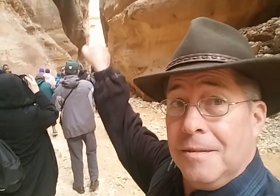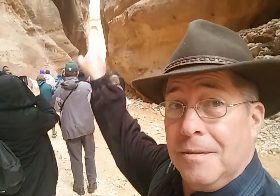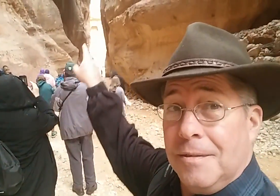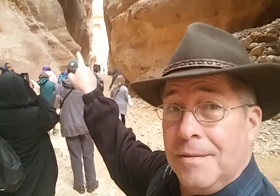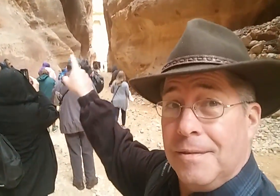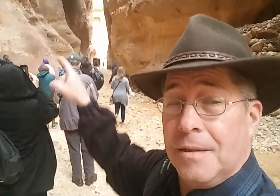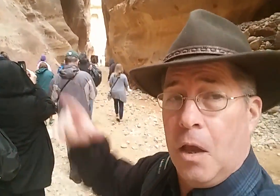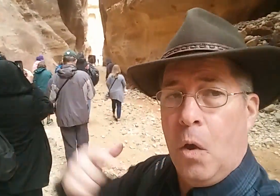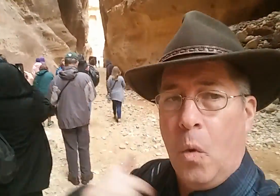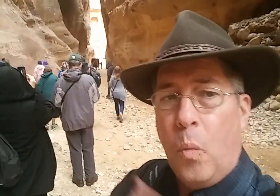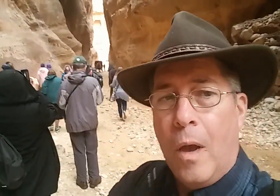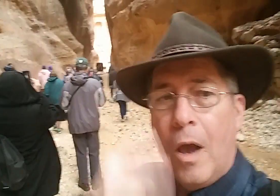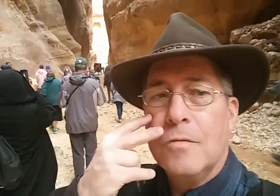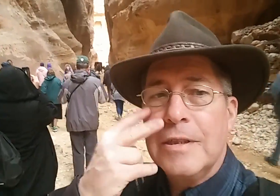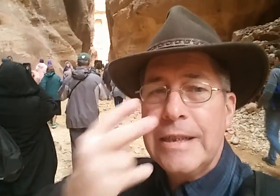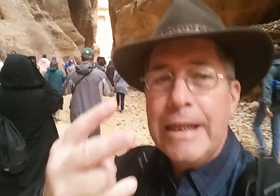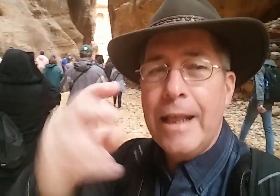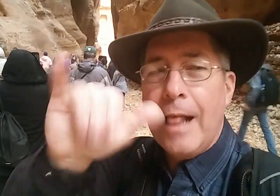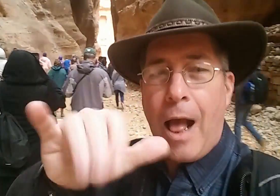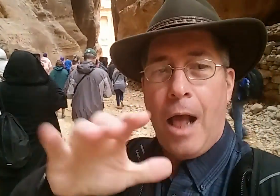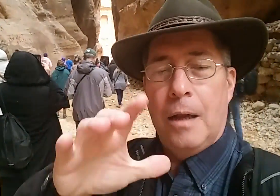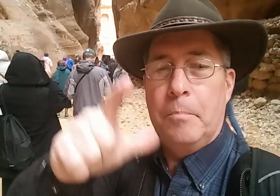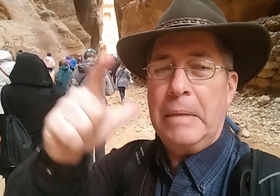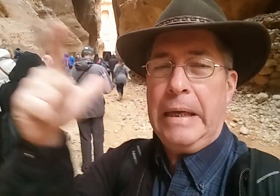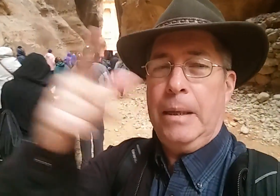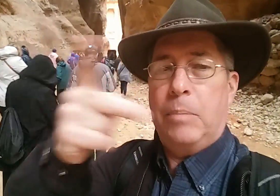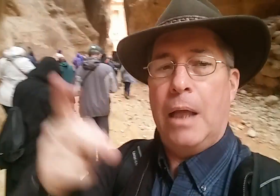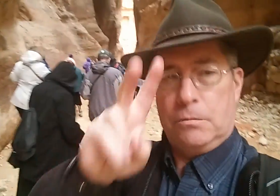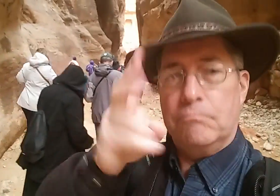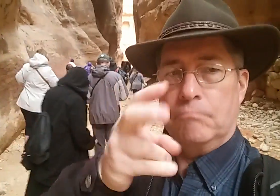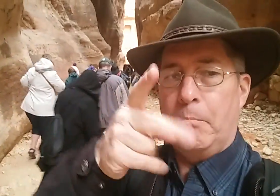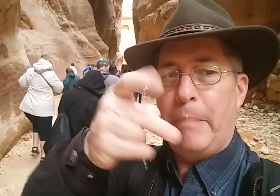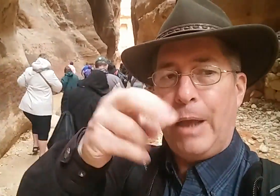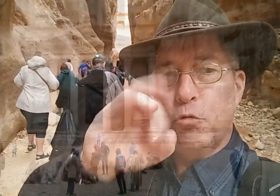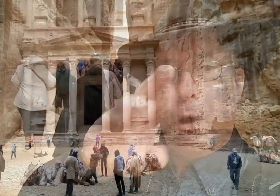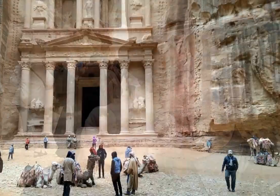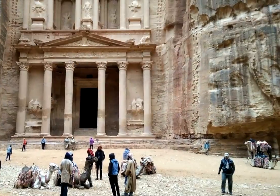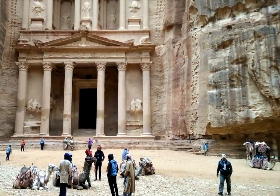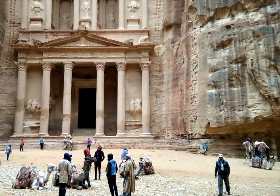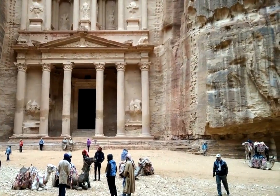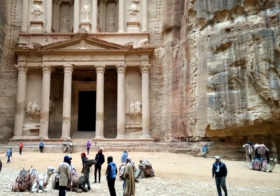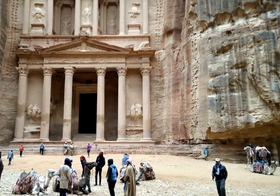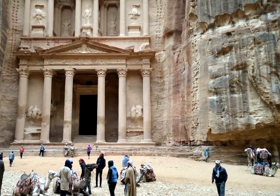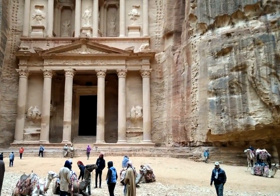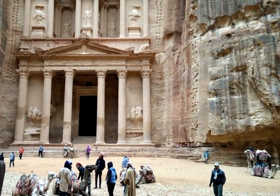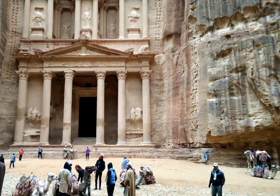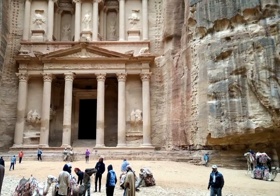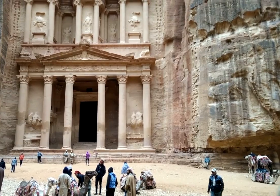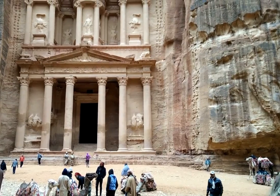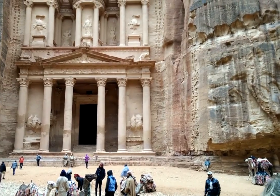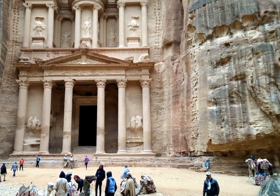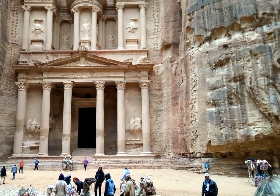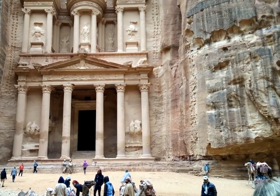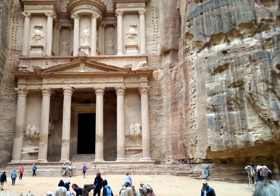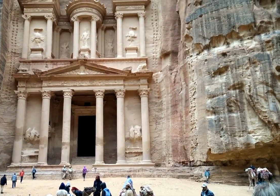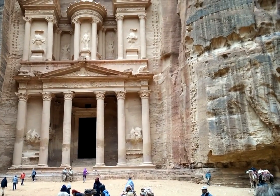Now you can see in the background the large place that's, I think, called the